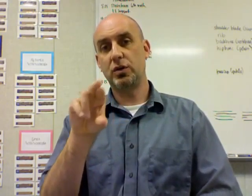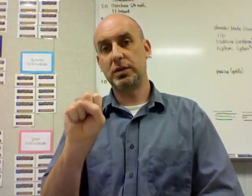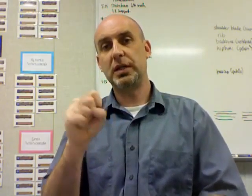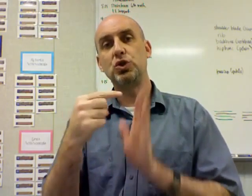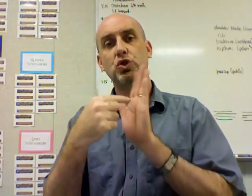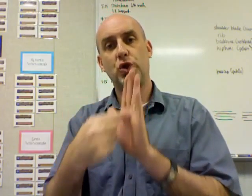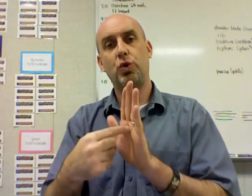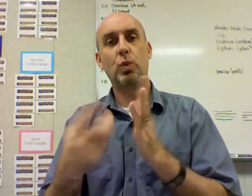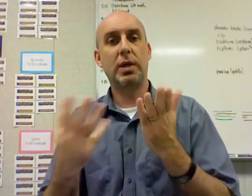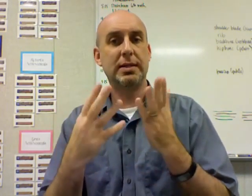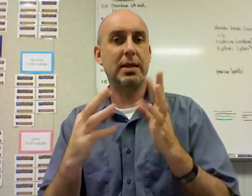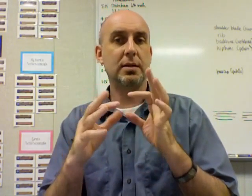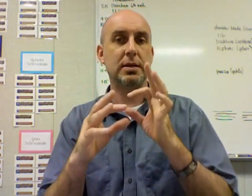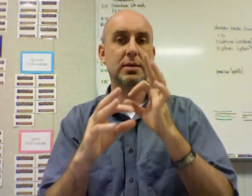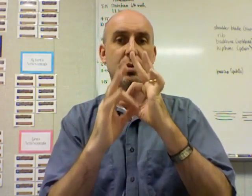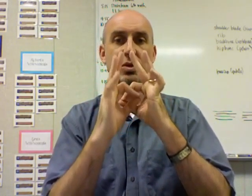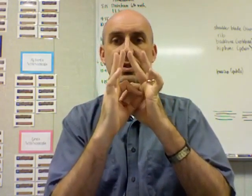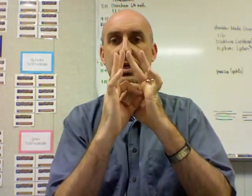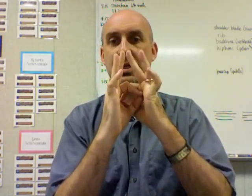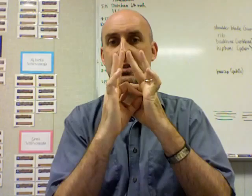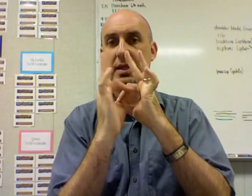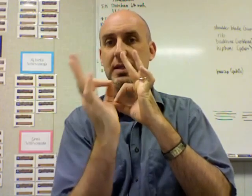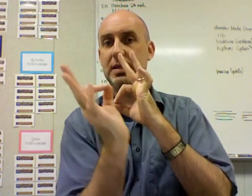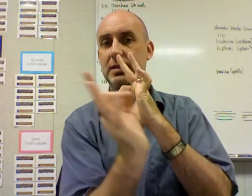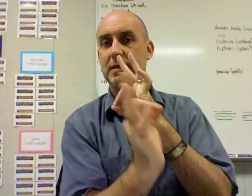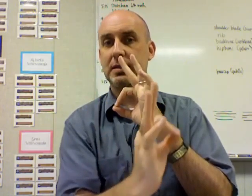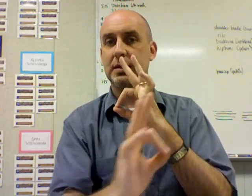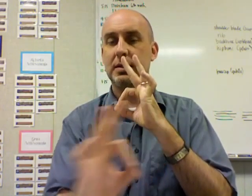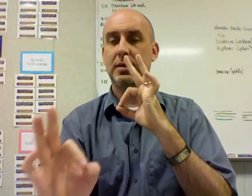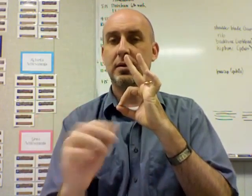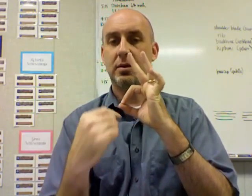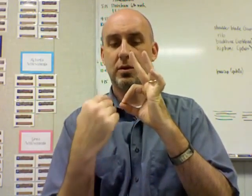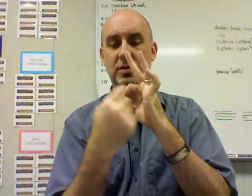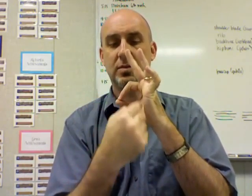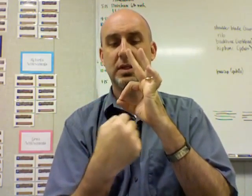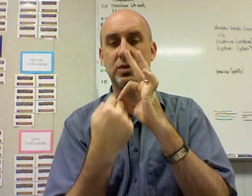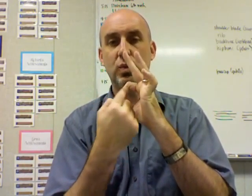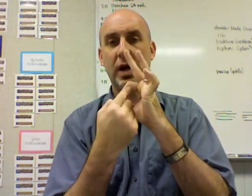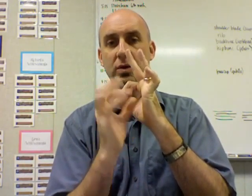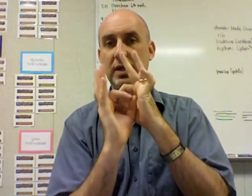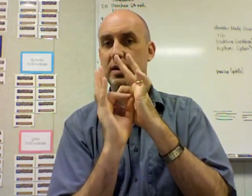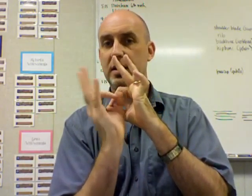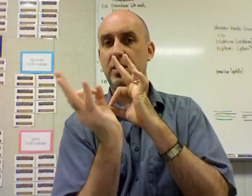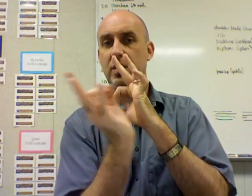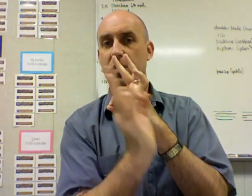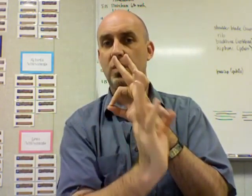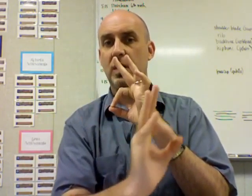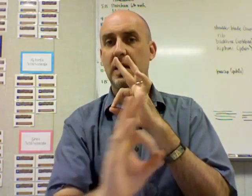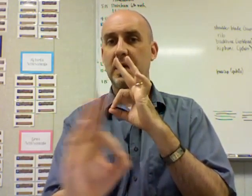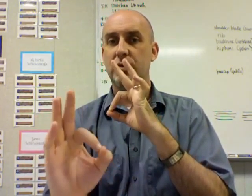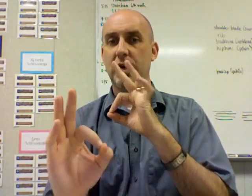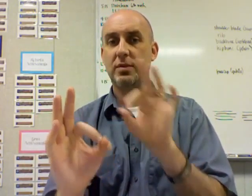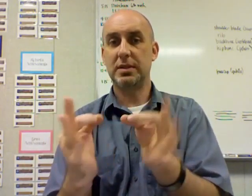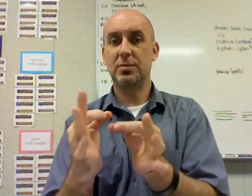classifiers that show what a tunnel is. So I'm just signing it's like this. You have something that's round and kind of narrow, and it travels, and sometimes